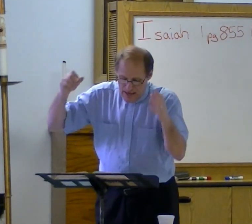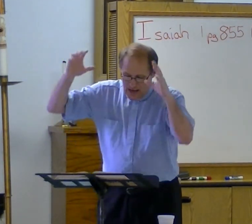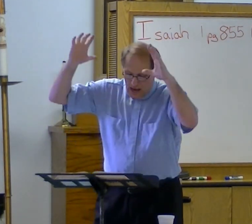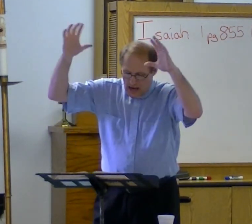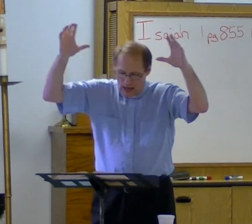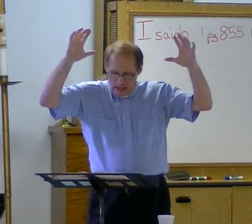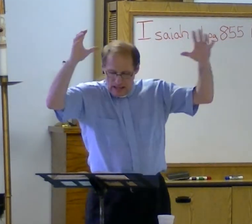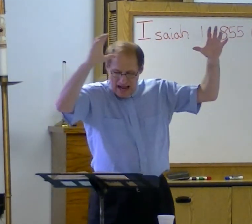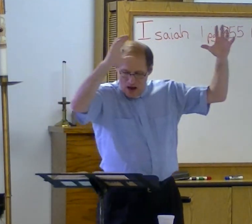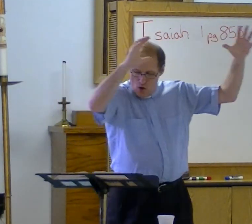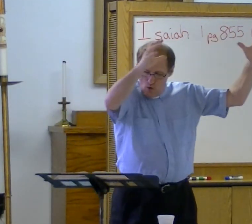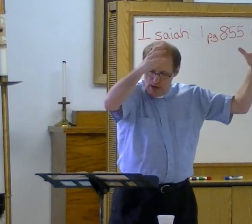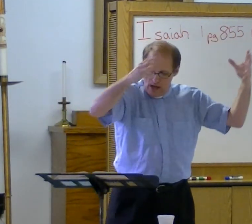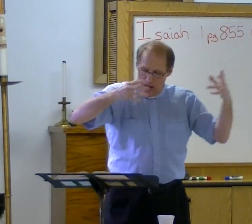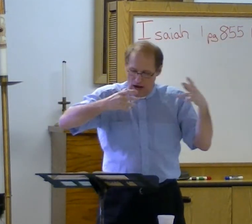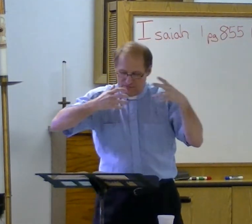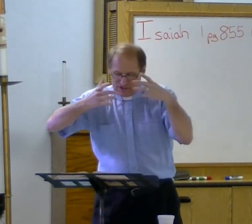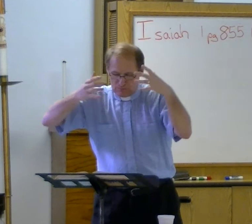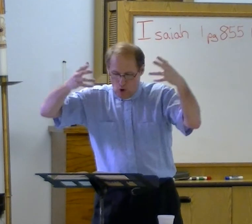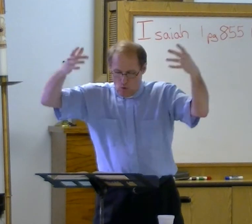a cloud of smoke,